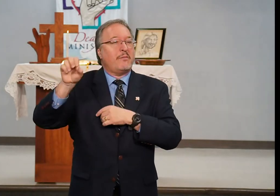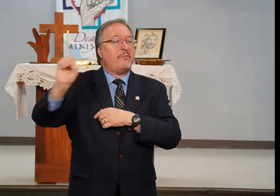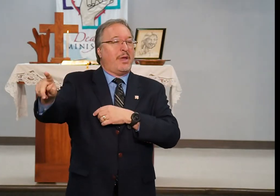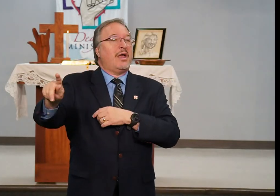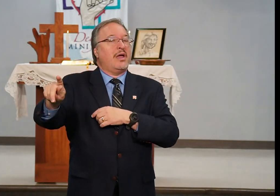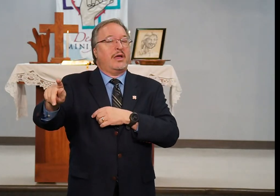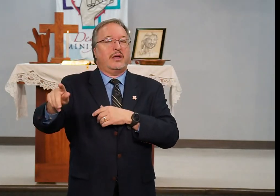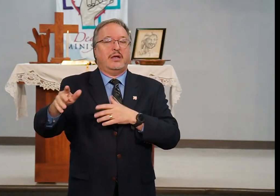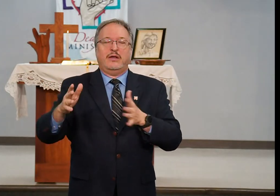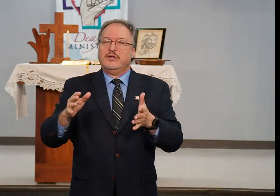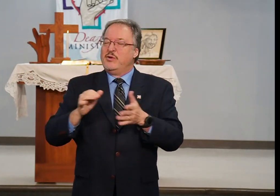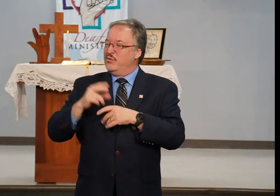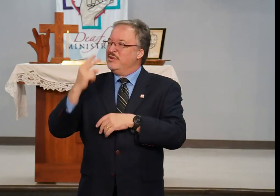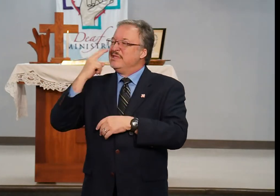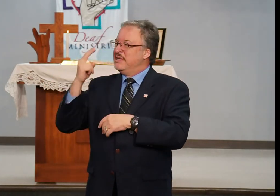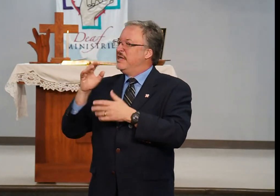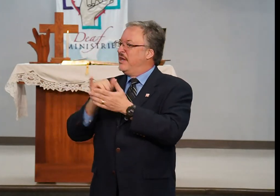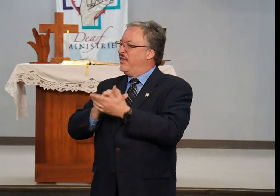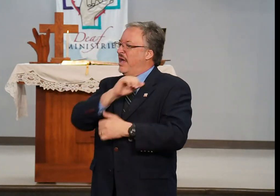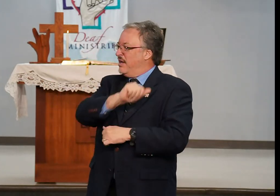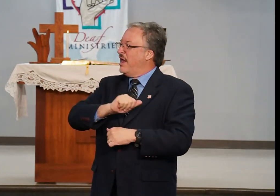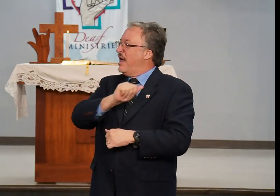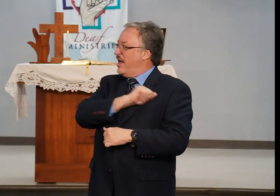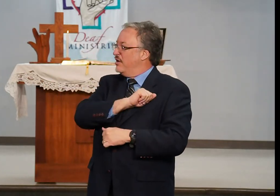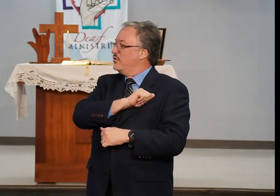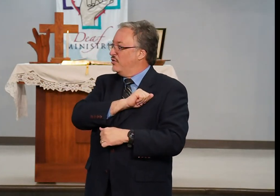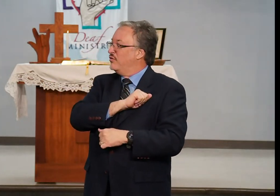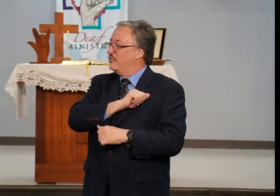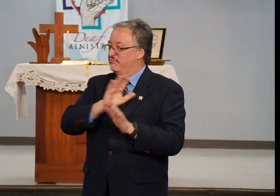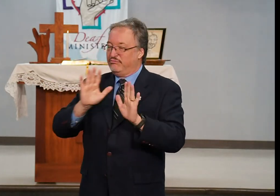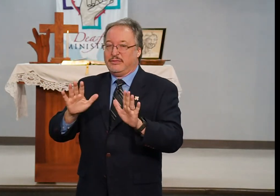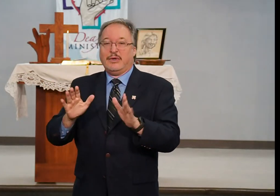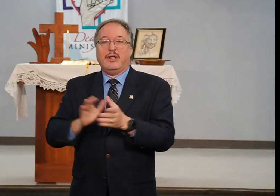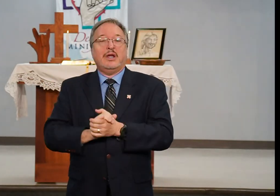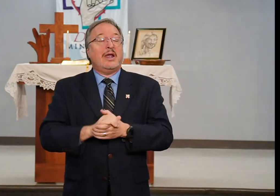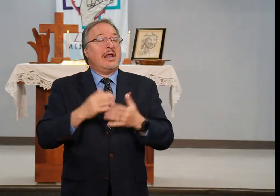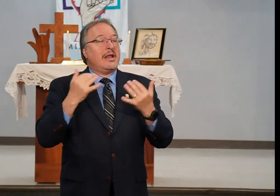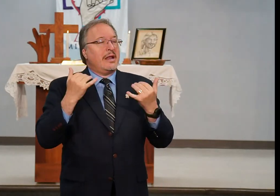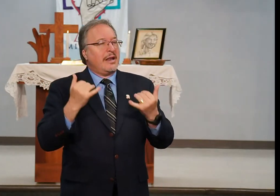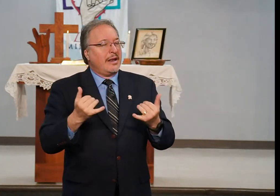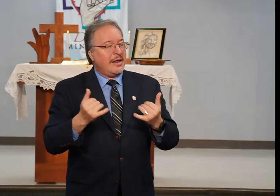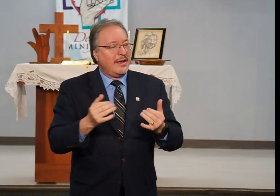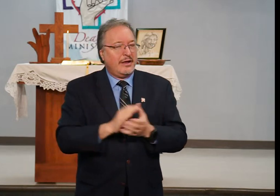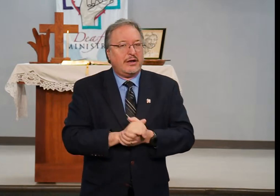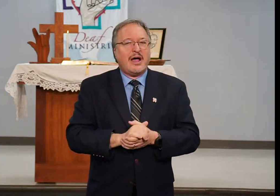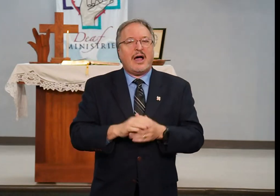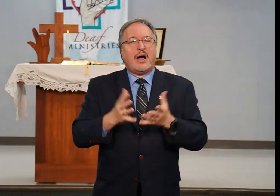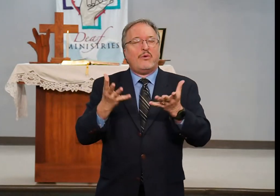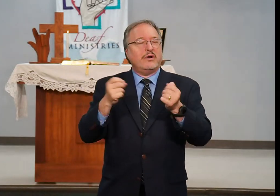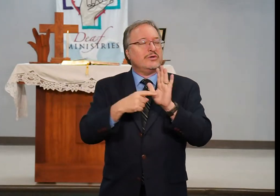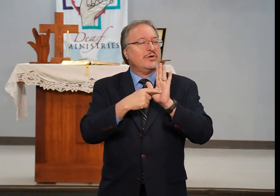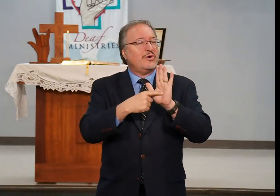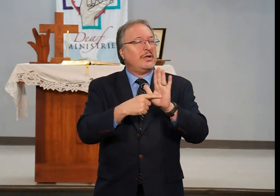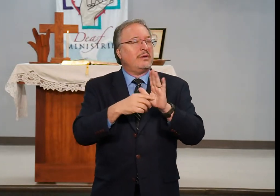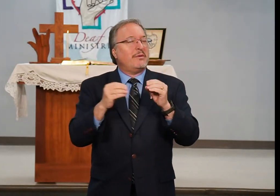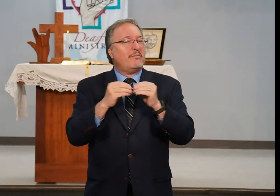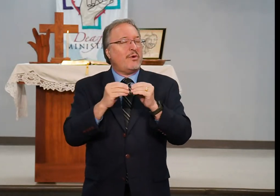he paid it back four times in value. So his heart and attitude were completely